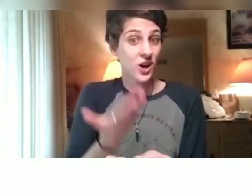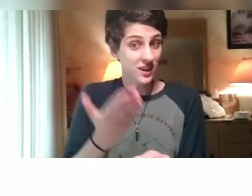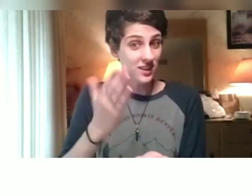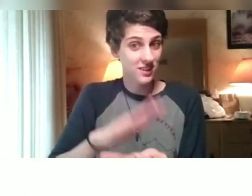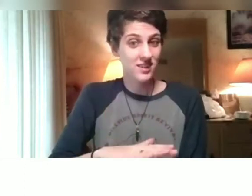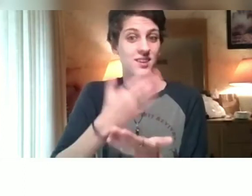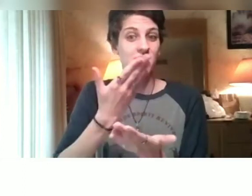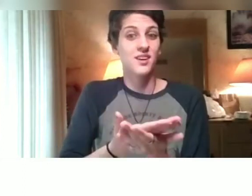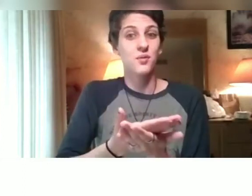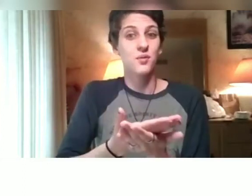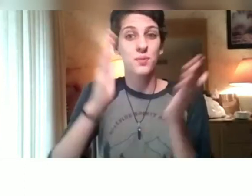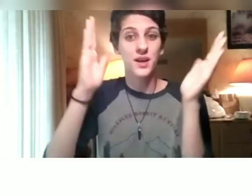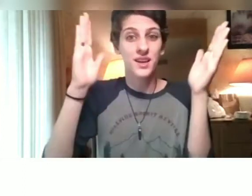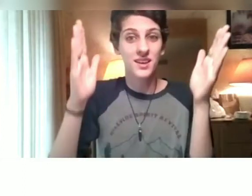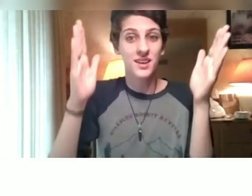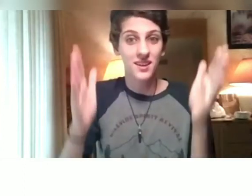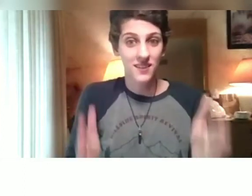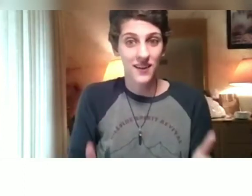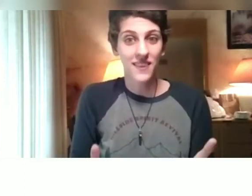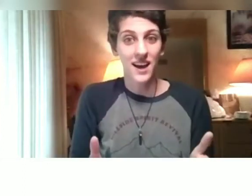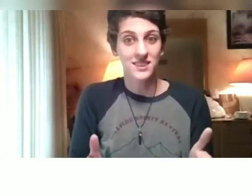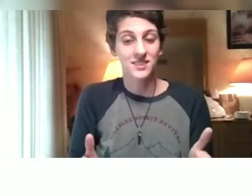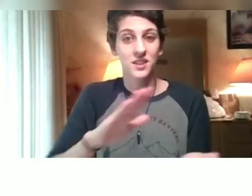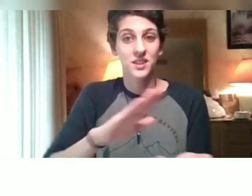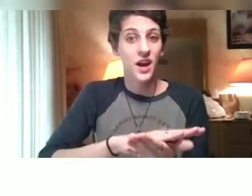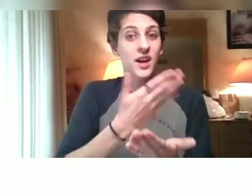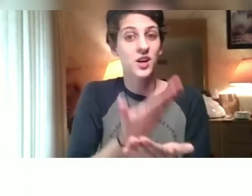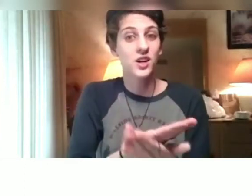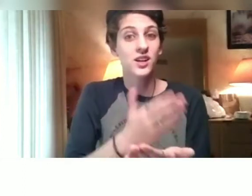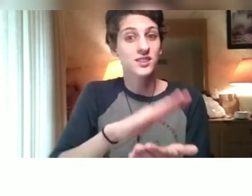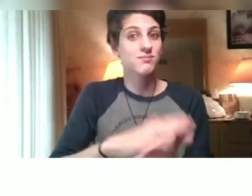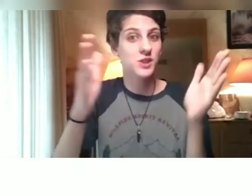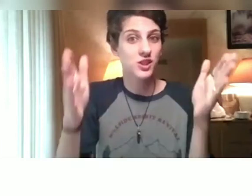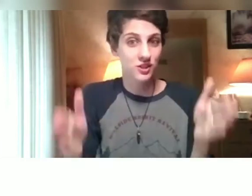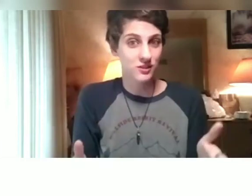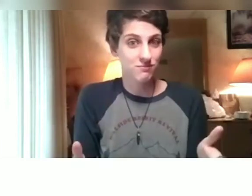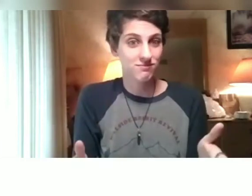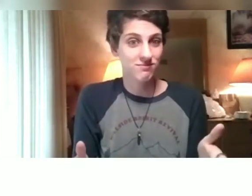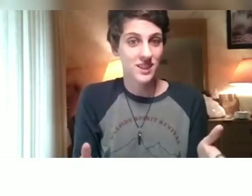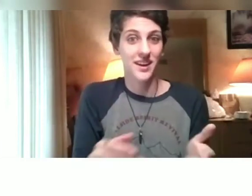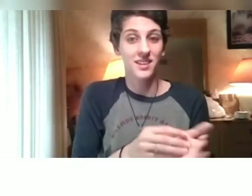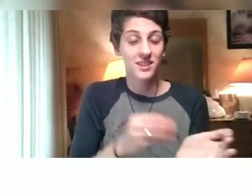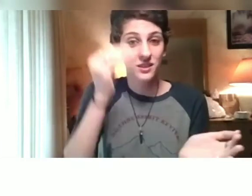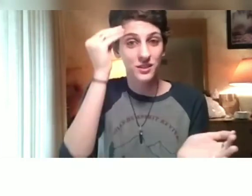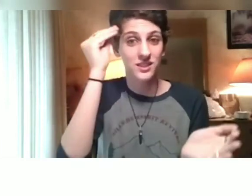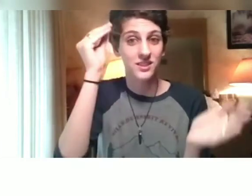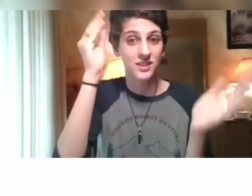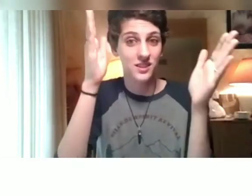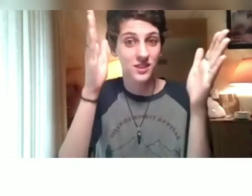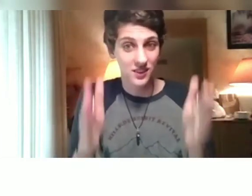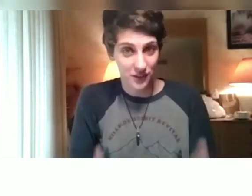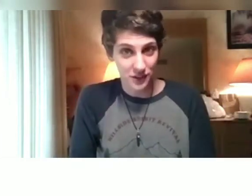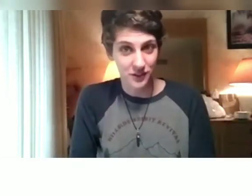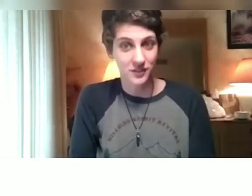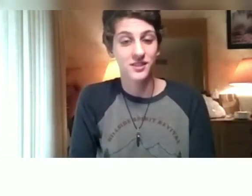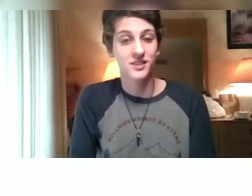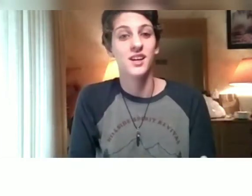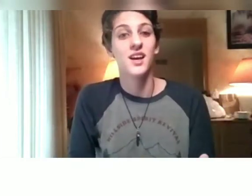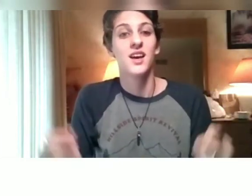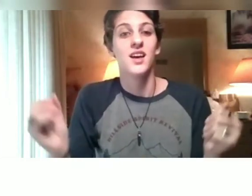cook would be like that. A cook, oh. A loan,